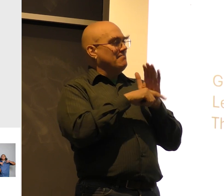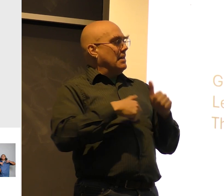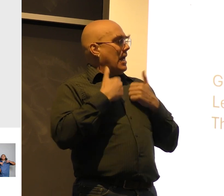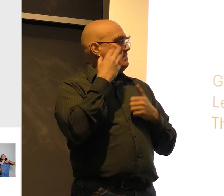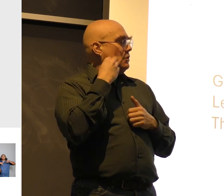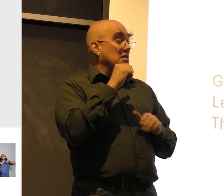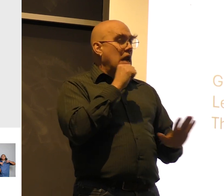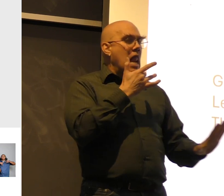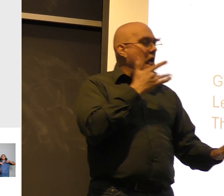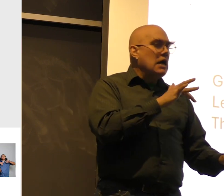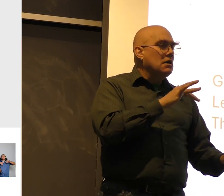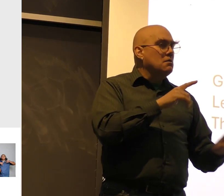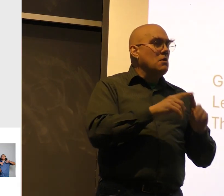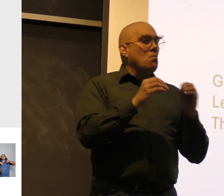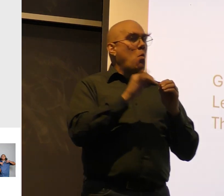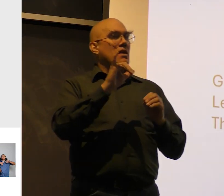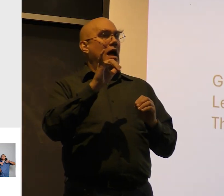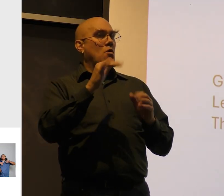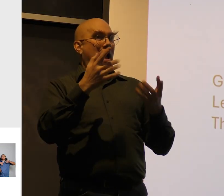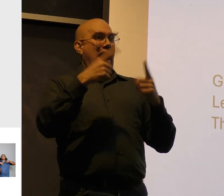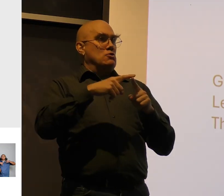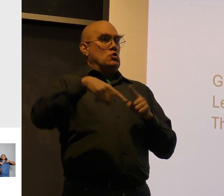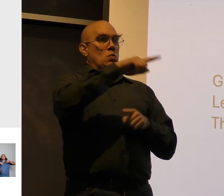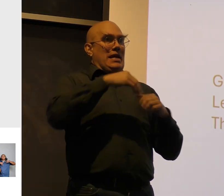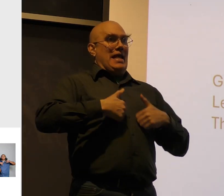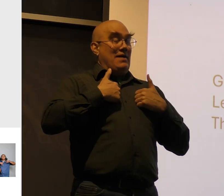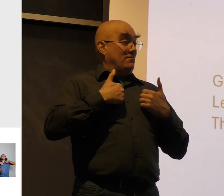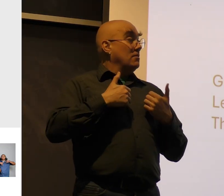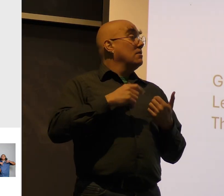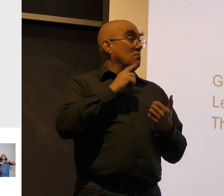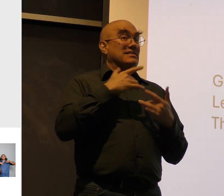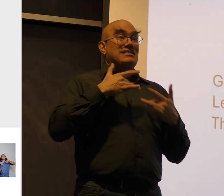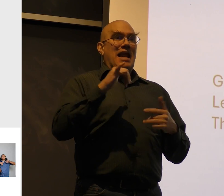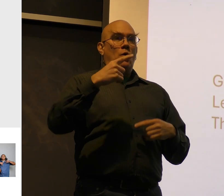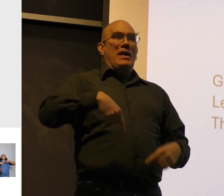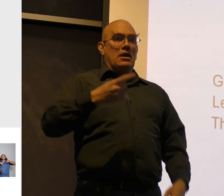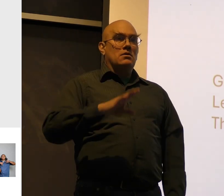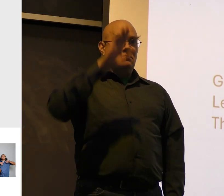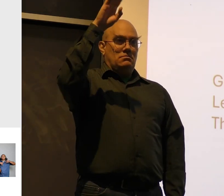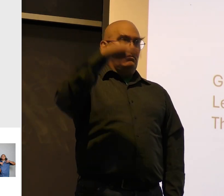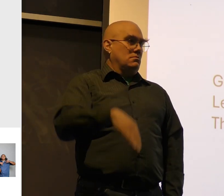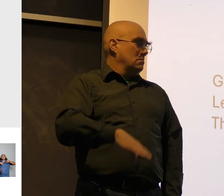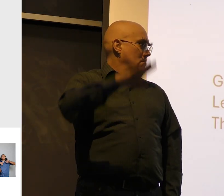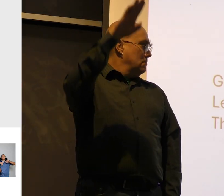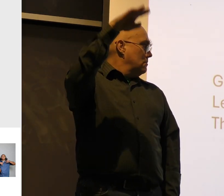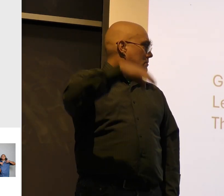positive or negative life experiences. Not luck, but what happens to you during life. And it usually is like a wheel. It